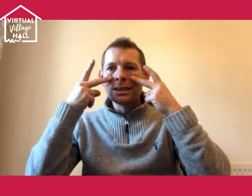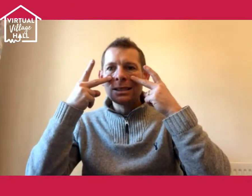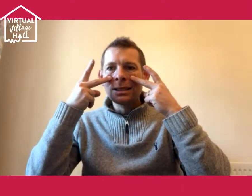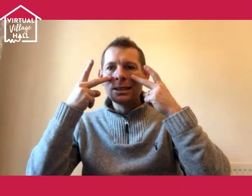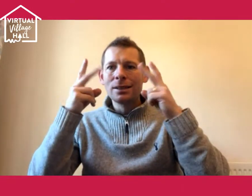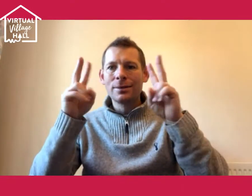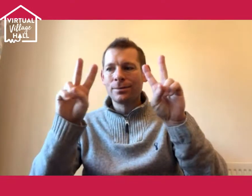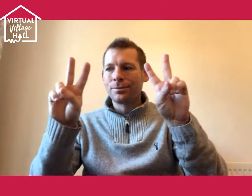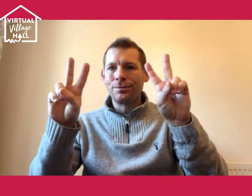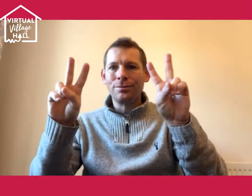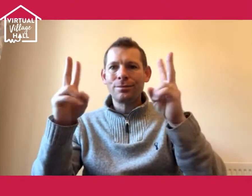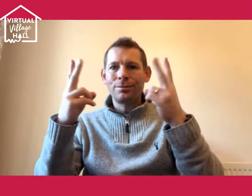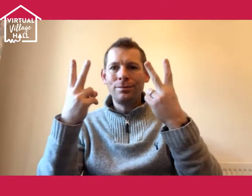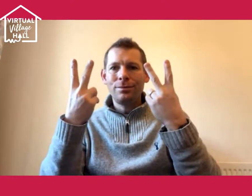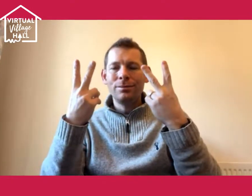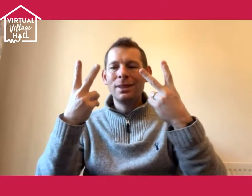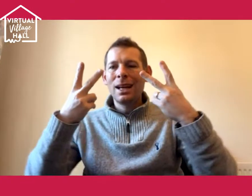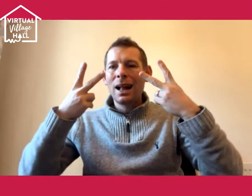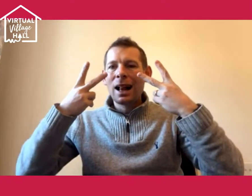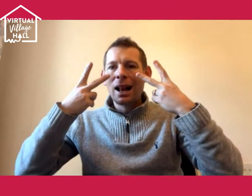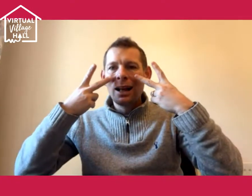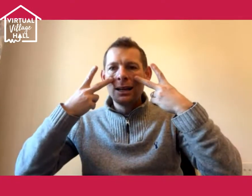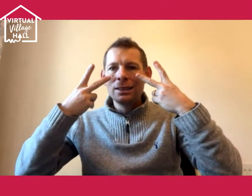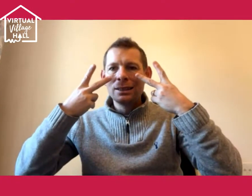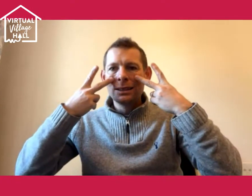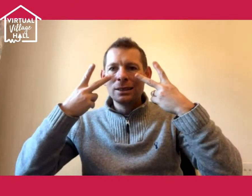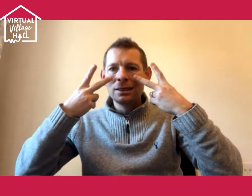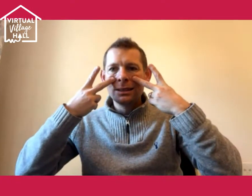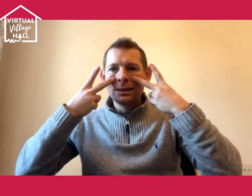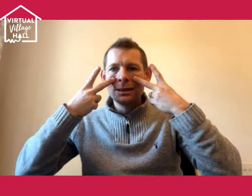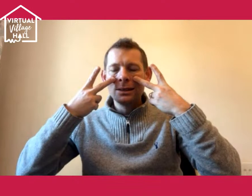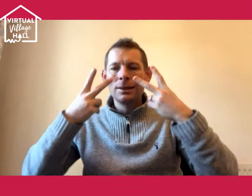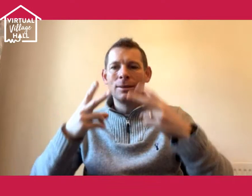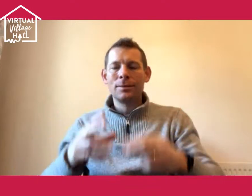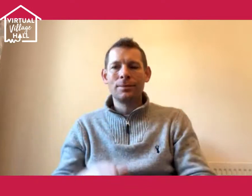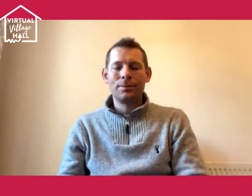You may wear glasses, so that's how we sign glasses.